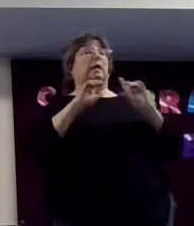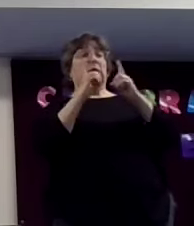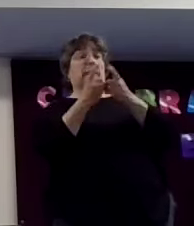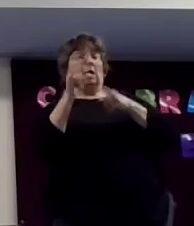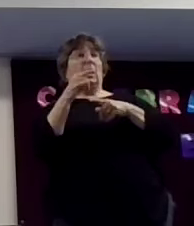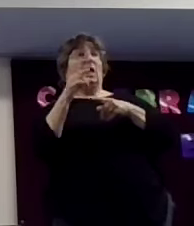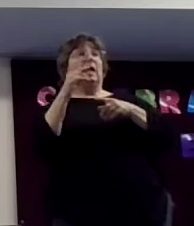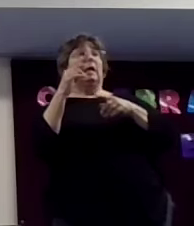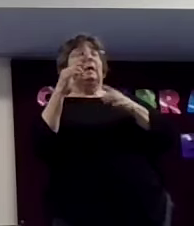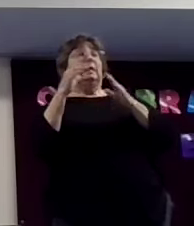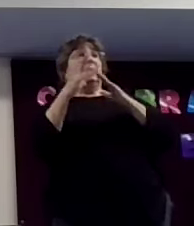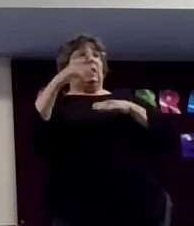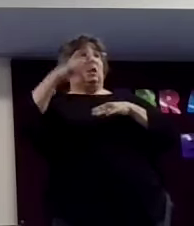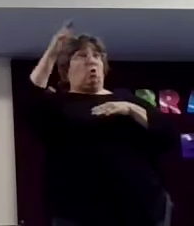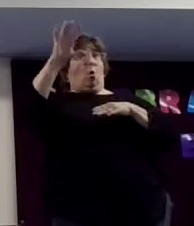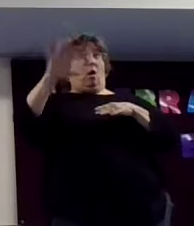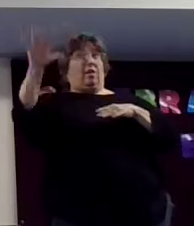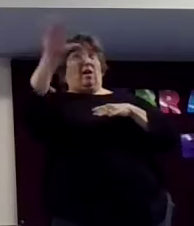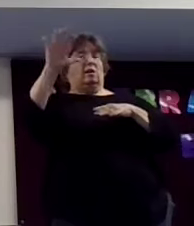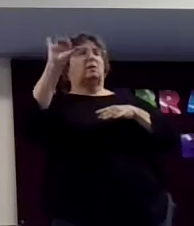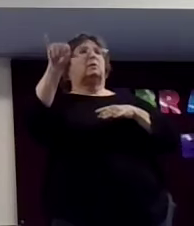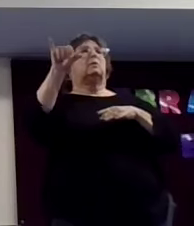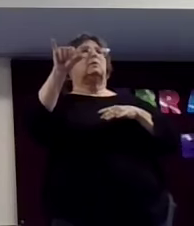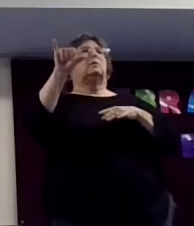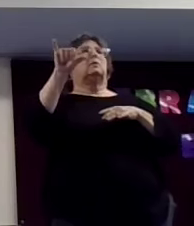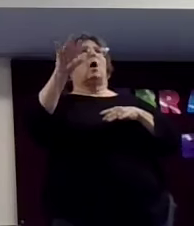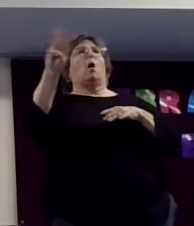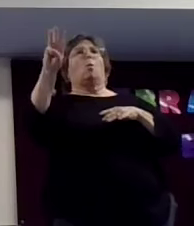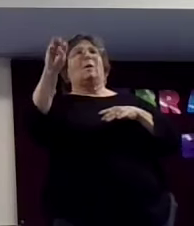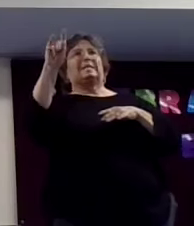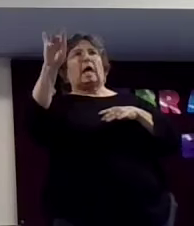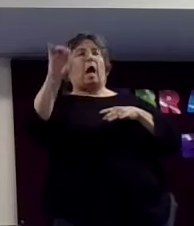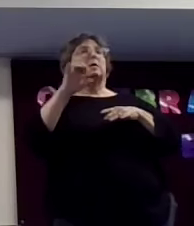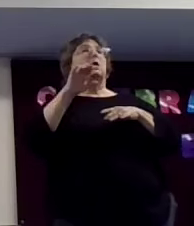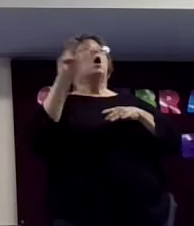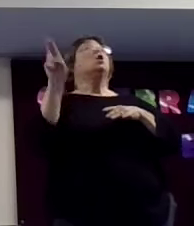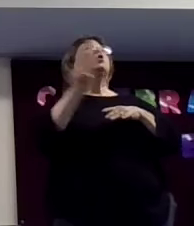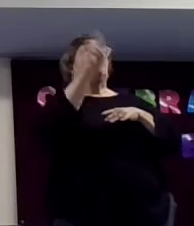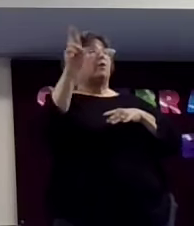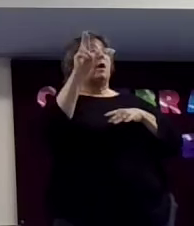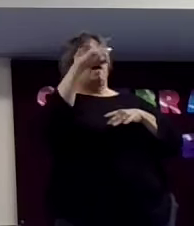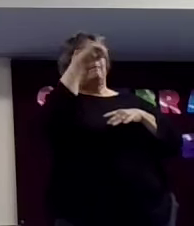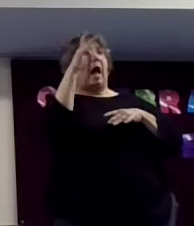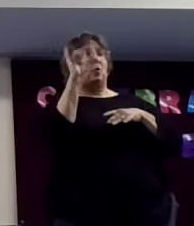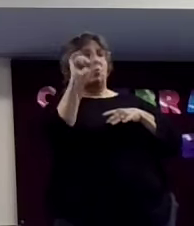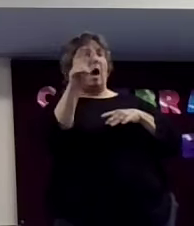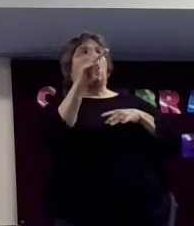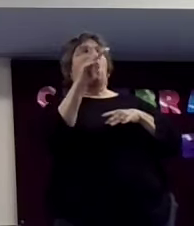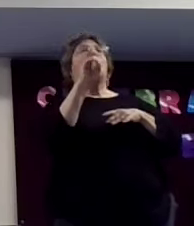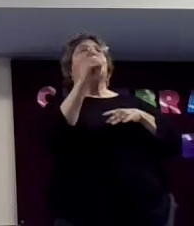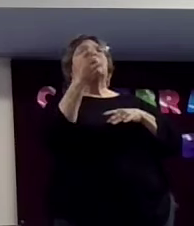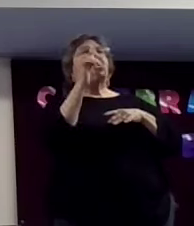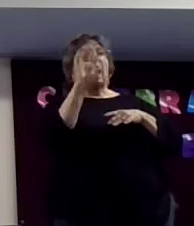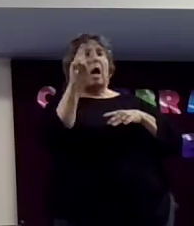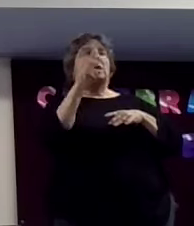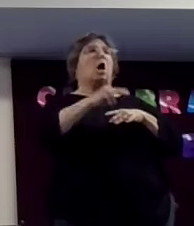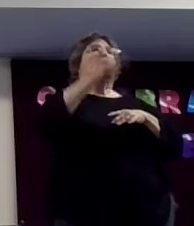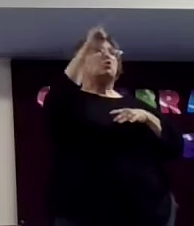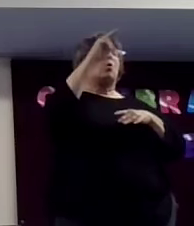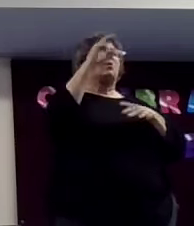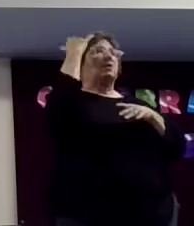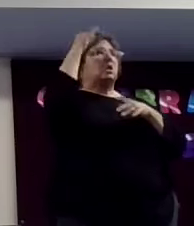has a city north territory. So it's west side, parts of University, Black Rock, Riverside, and then the